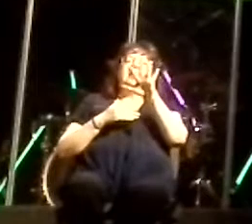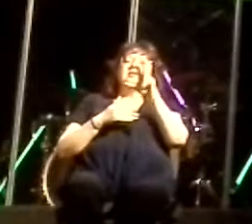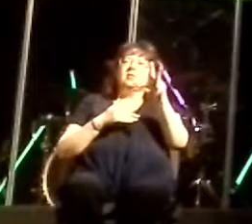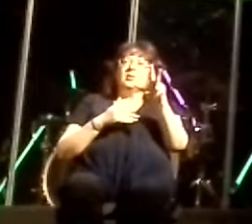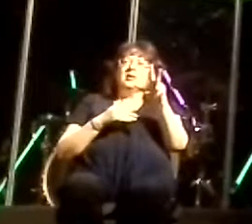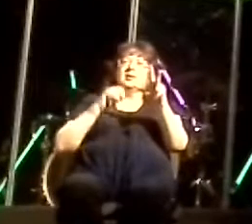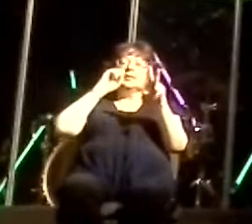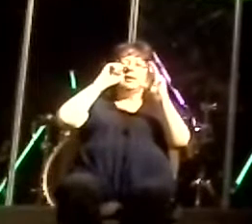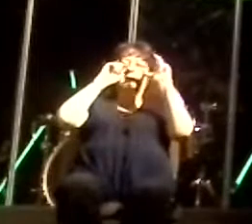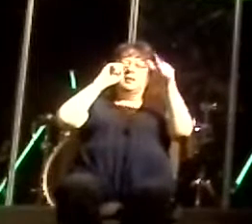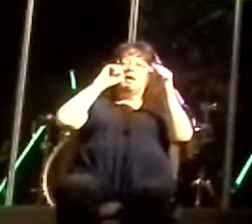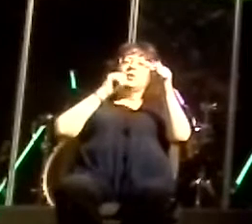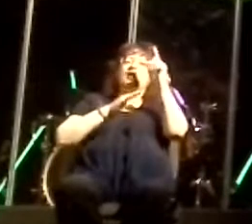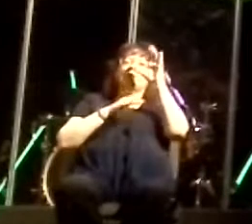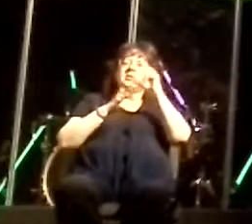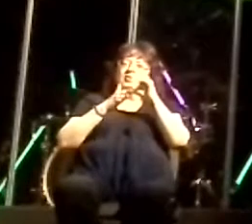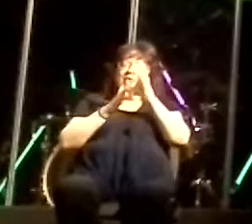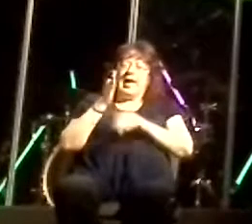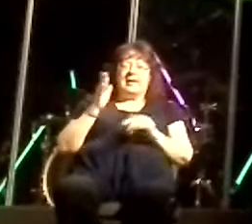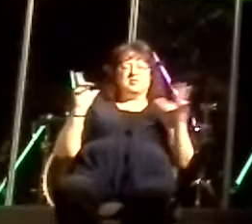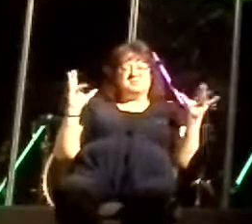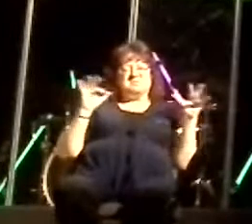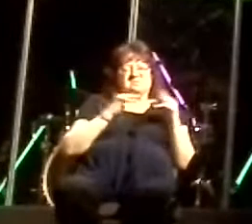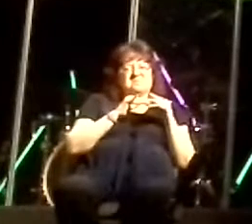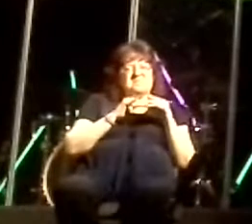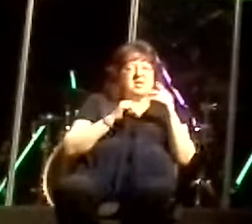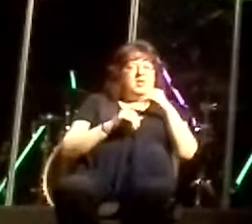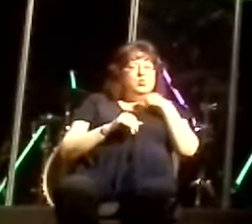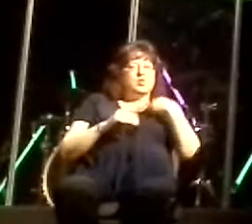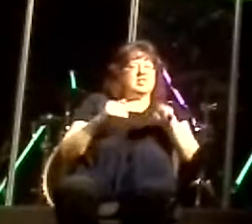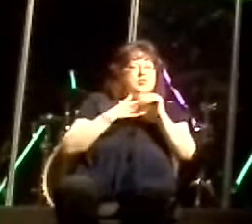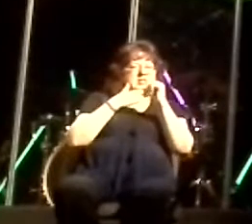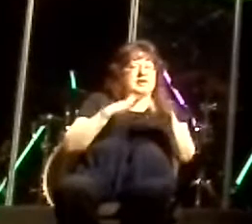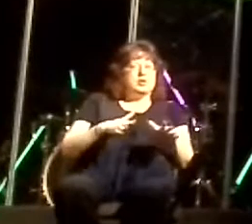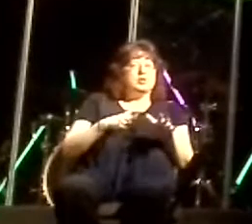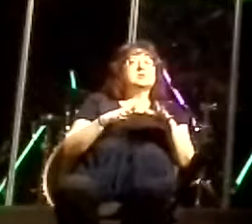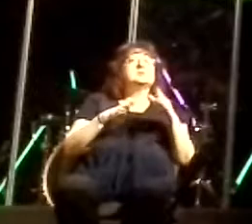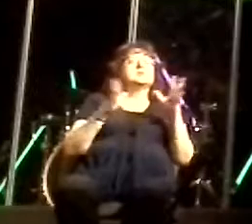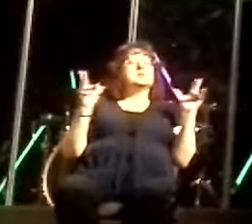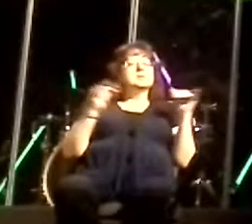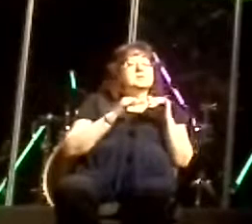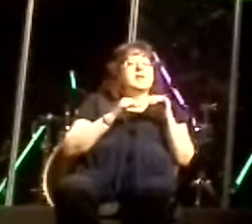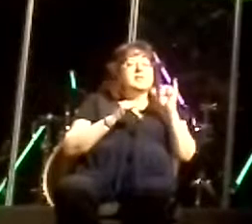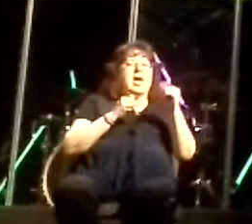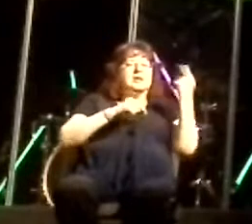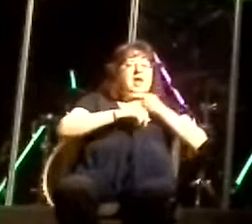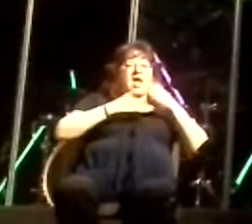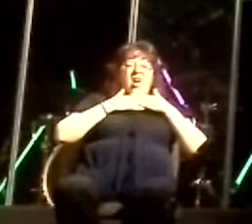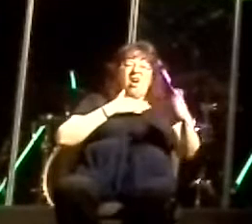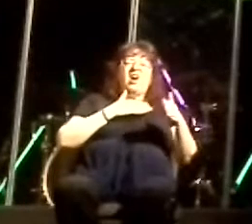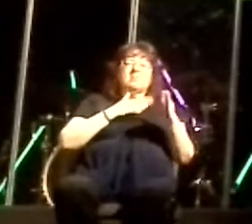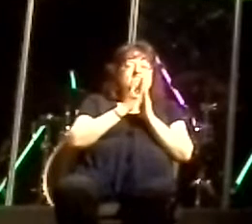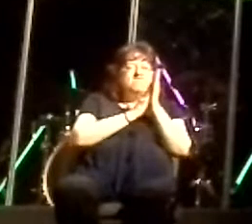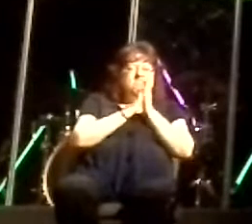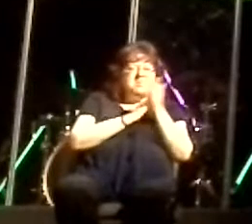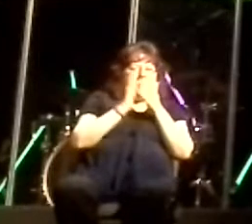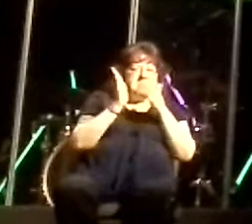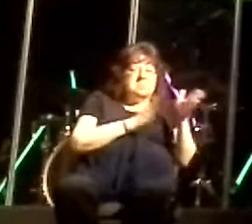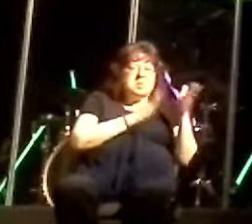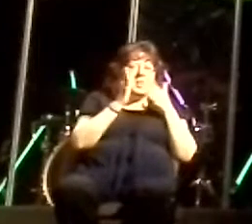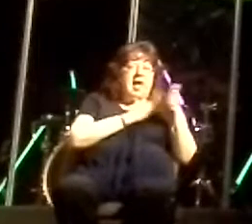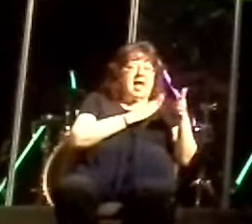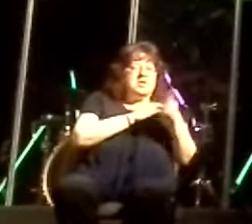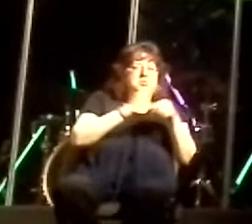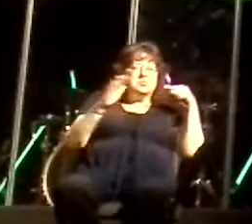53, later on this chapter, they gather together, and this is what it says in verse 53. So from that day on, they plotted